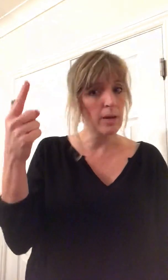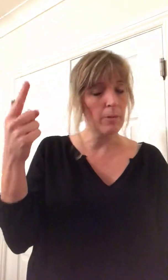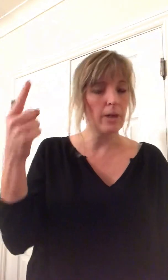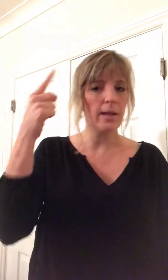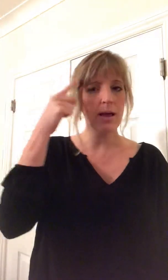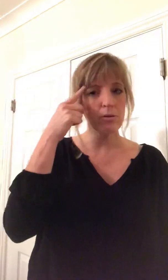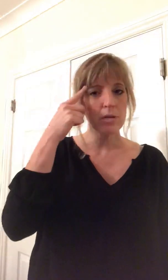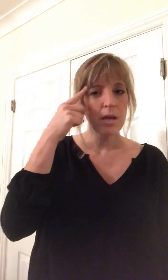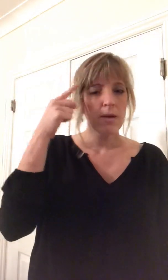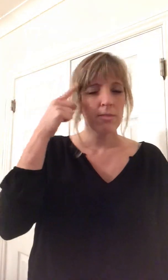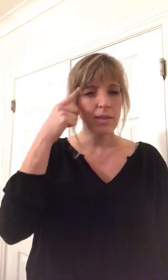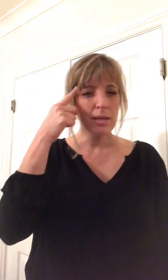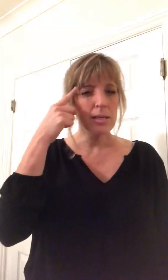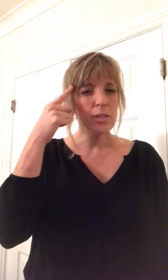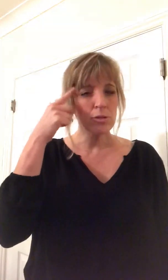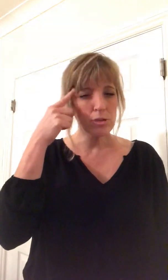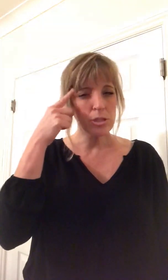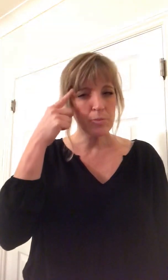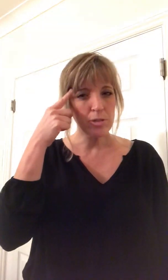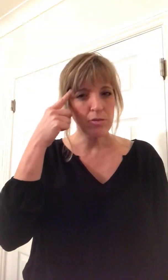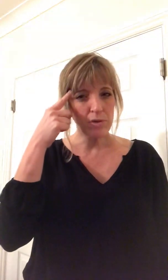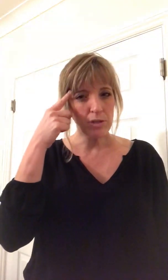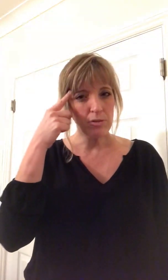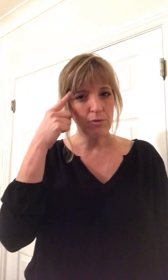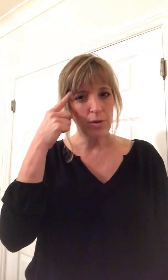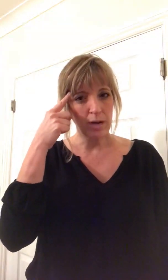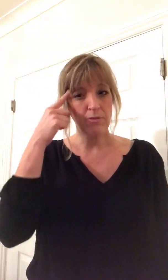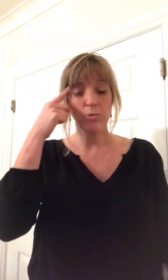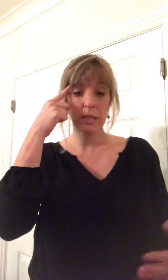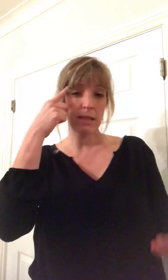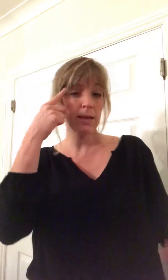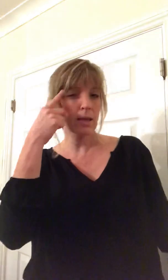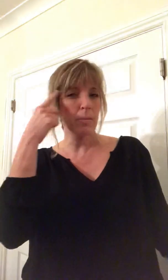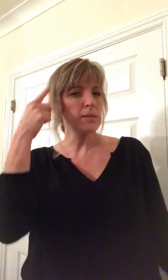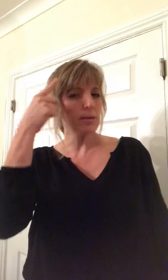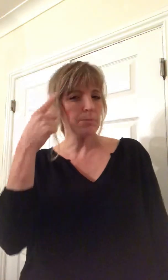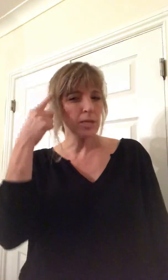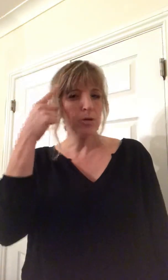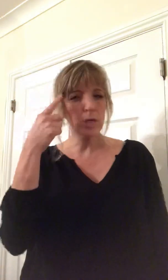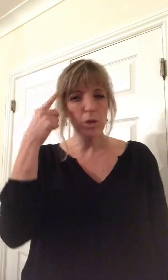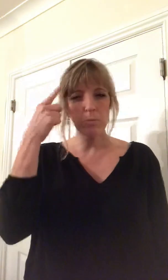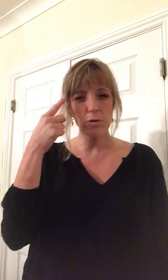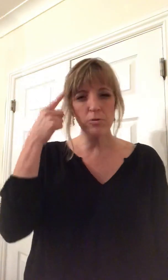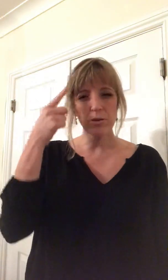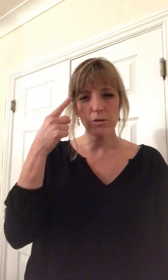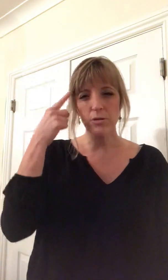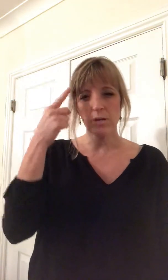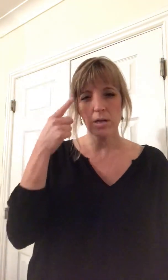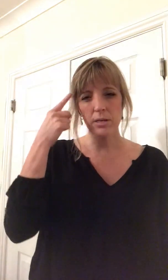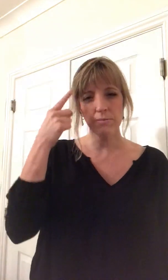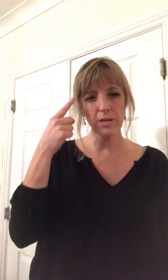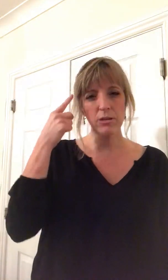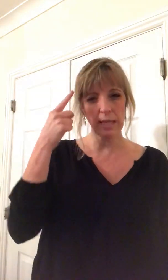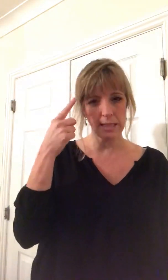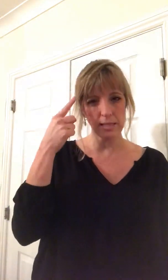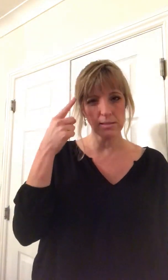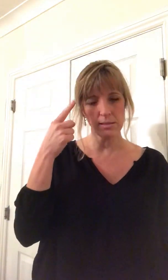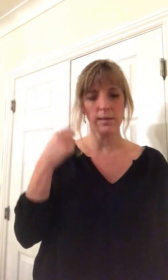of brought it out. Think is you just put your finger at your forehead. If you're really thinking about something, you can move your finger like this,